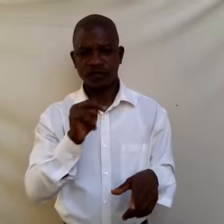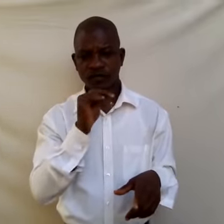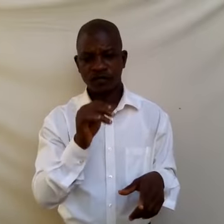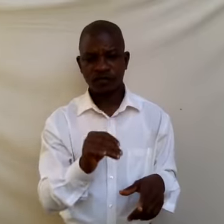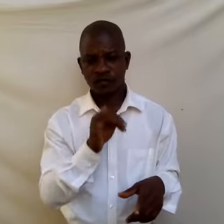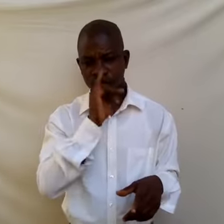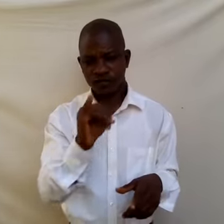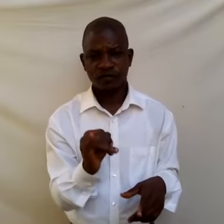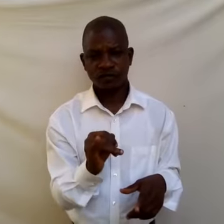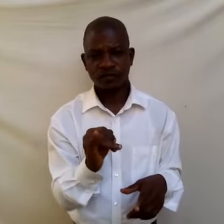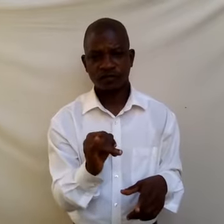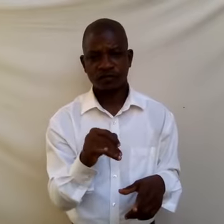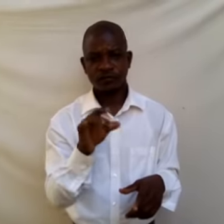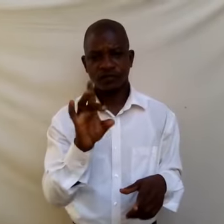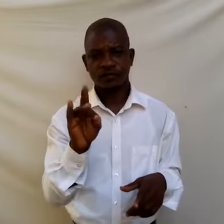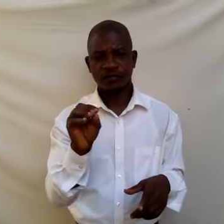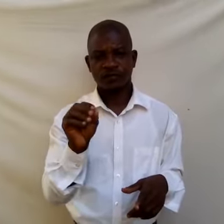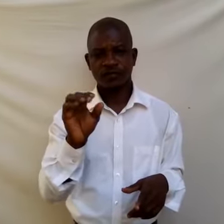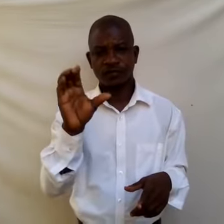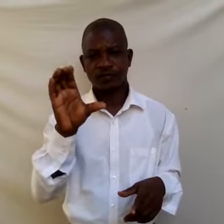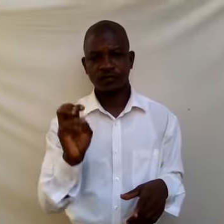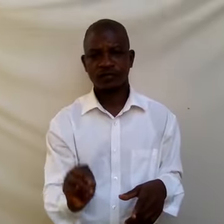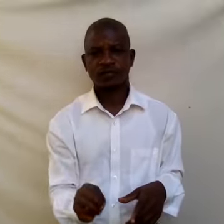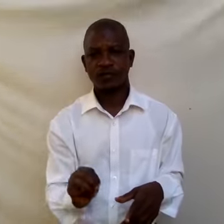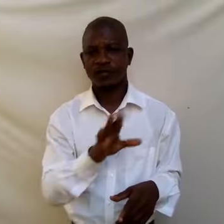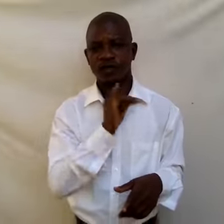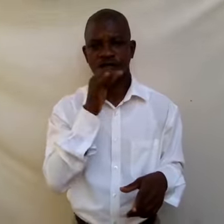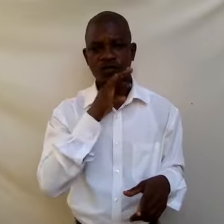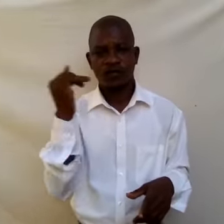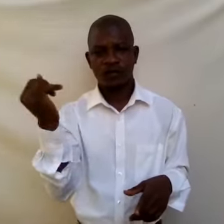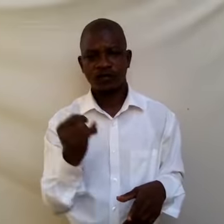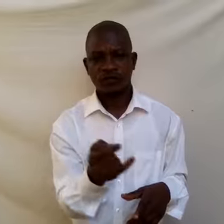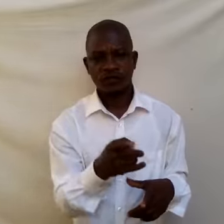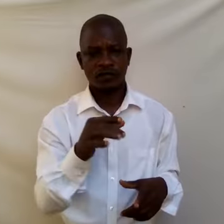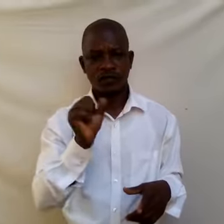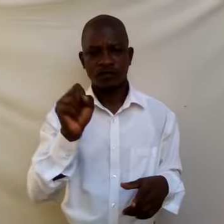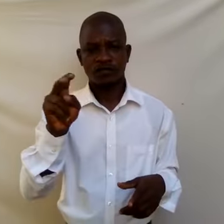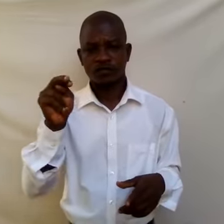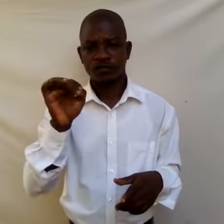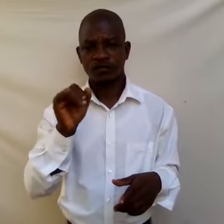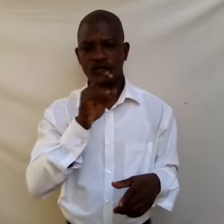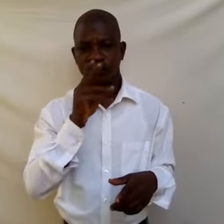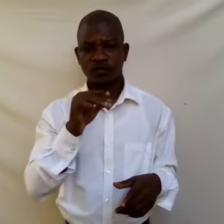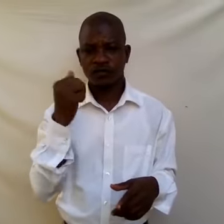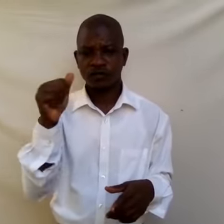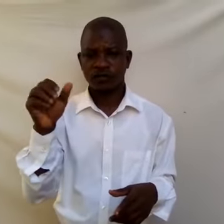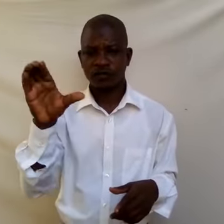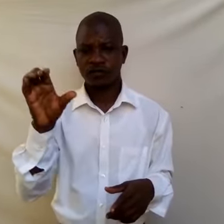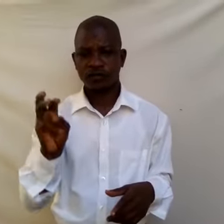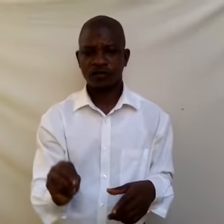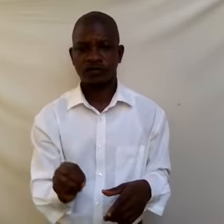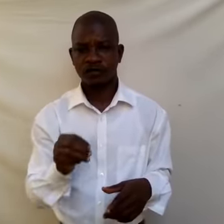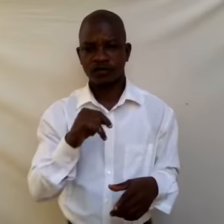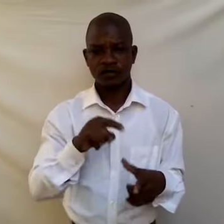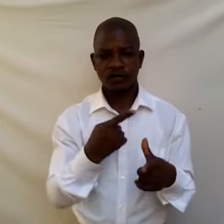is 80 centimeters and you have drawn a sweep net of 10 centimeters, then your scale